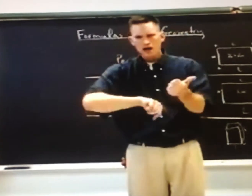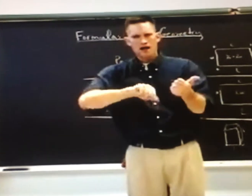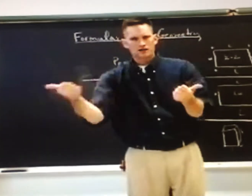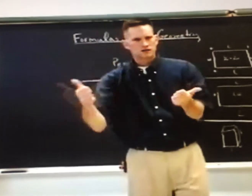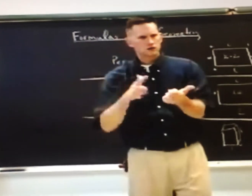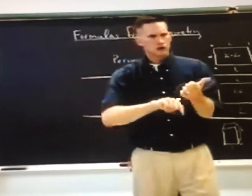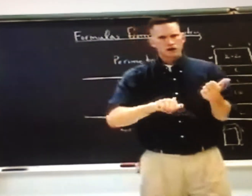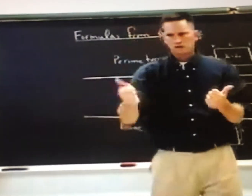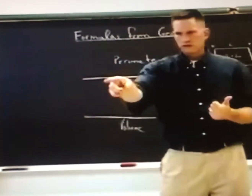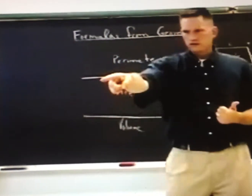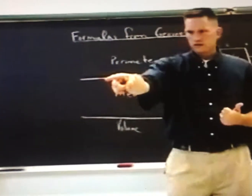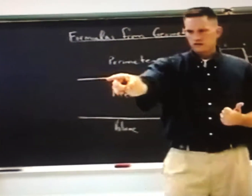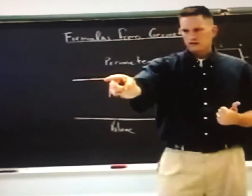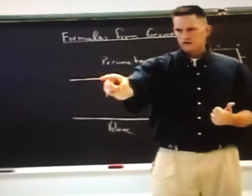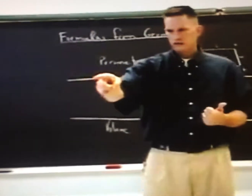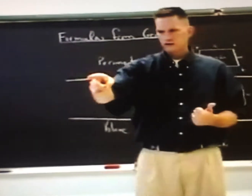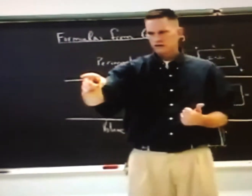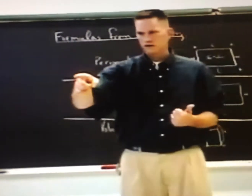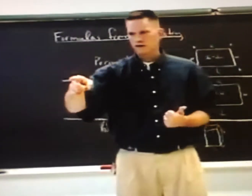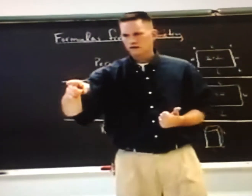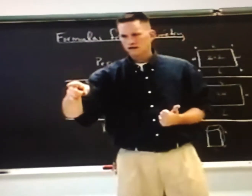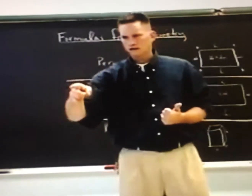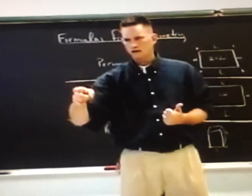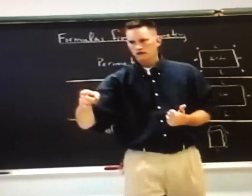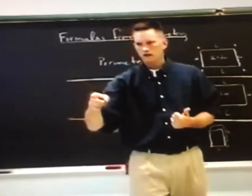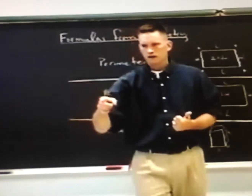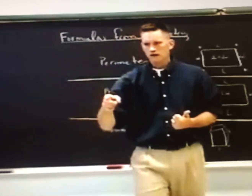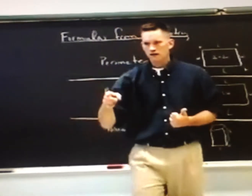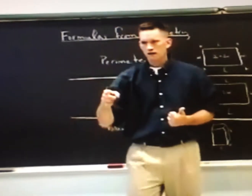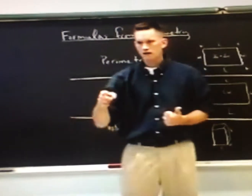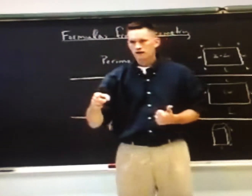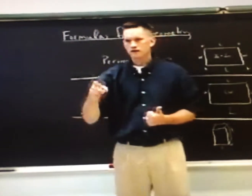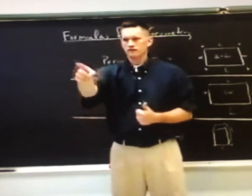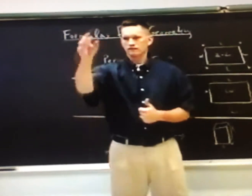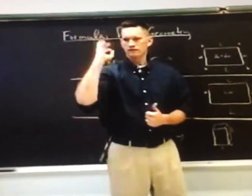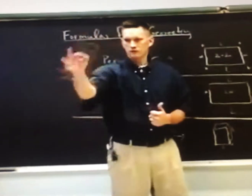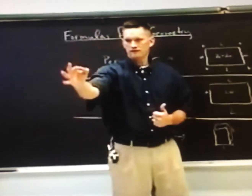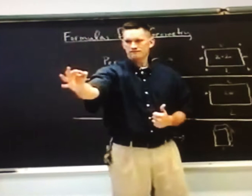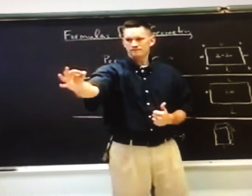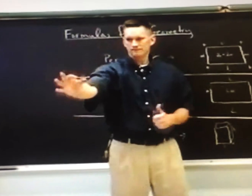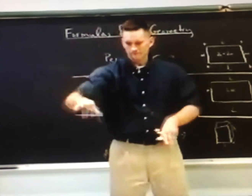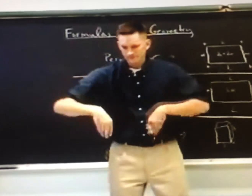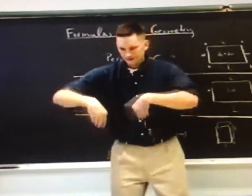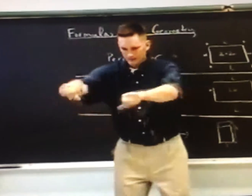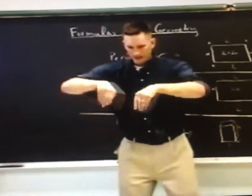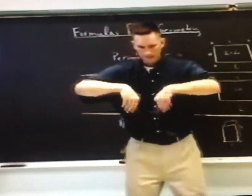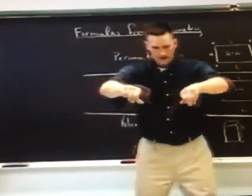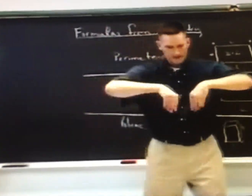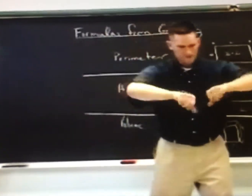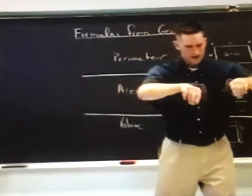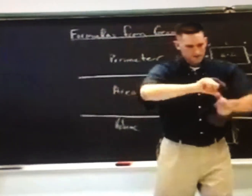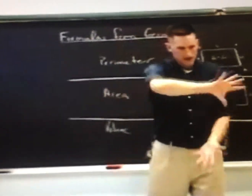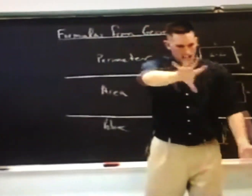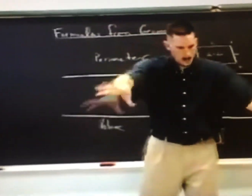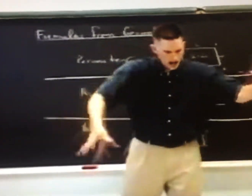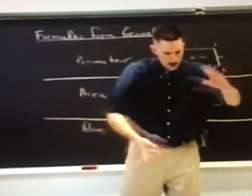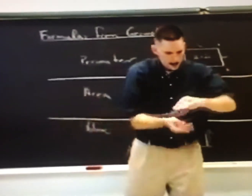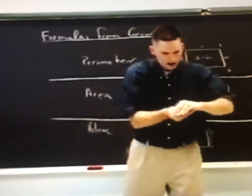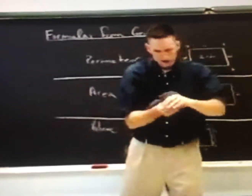Okay. We could use it to measure a carpet. Would it be used for anything else? Yes. Perhaps laying